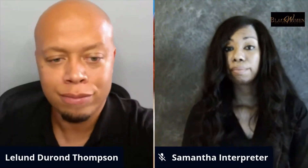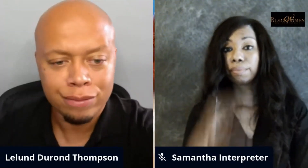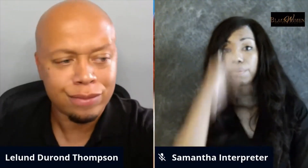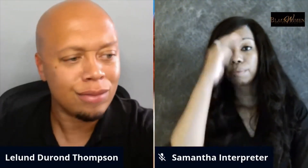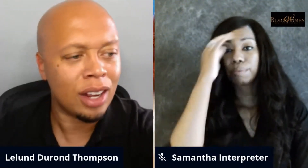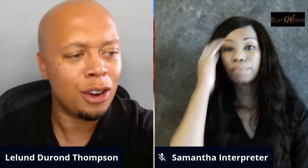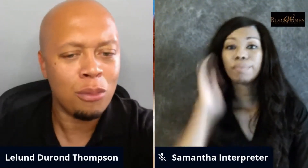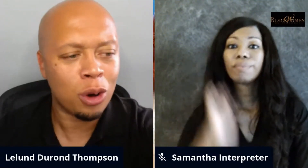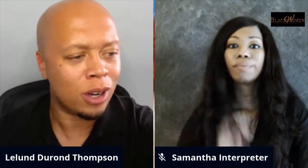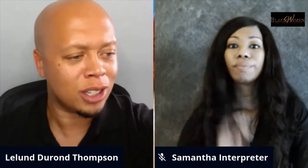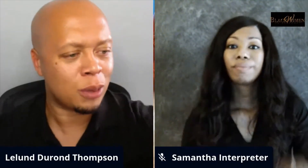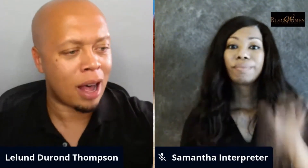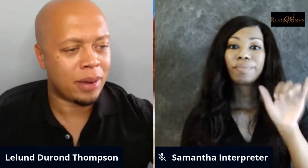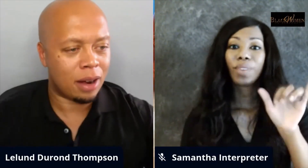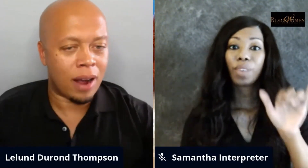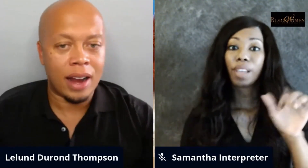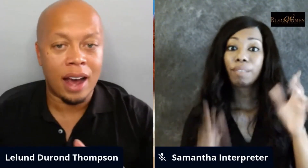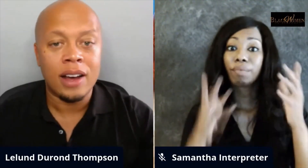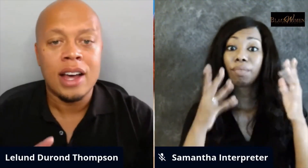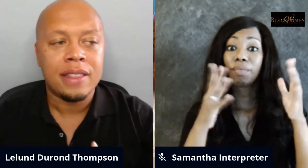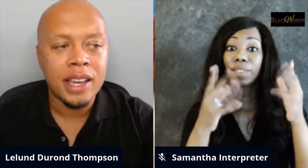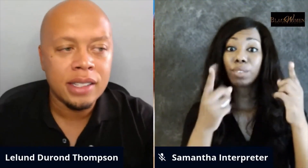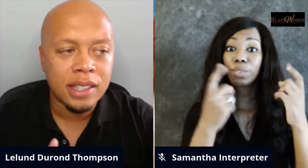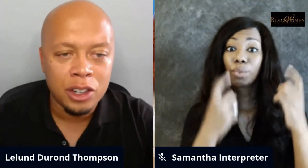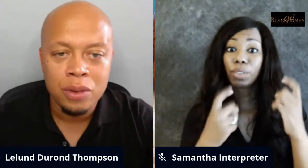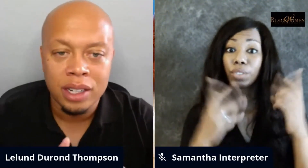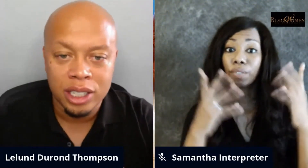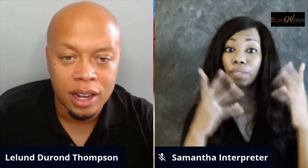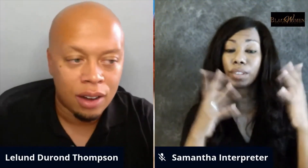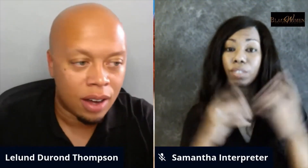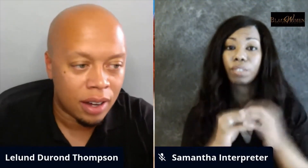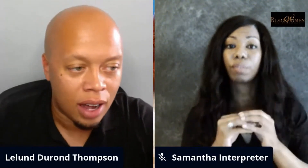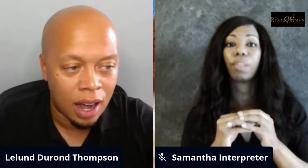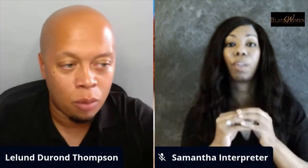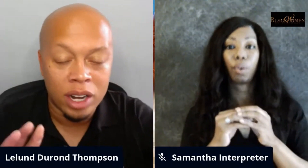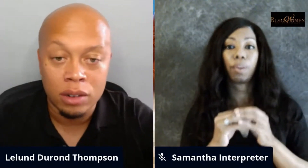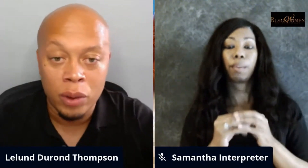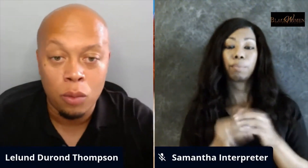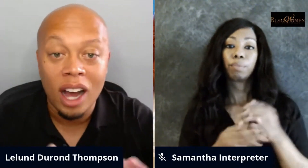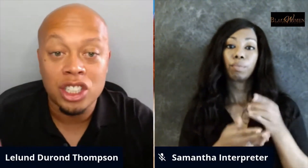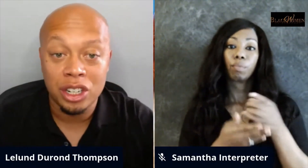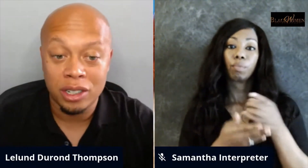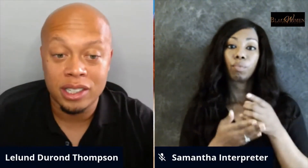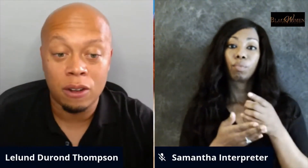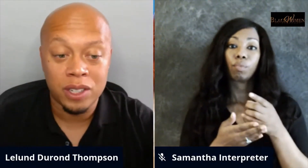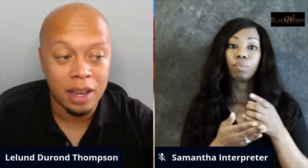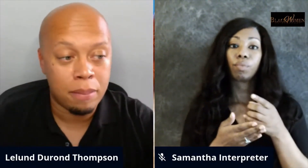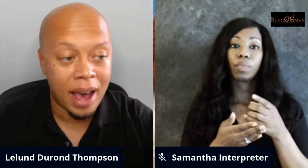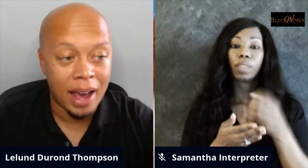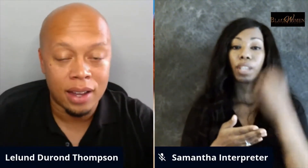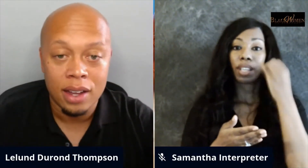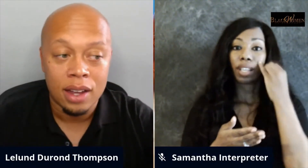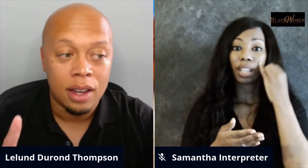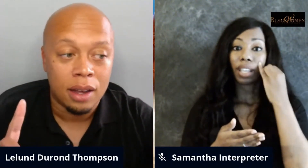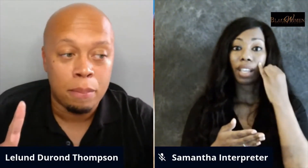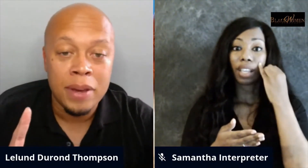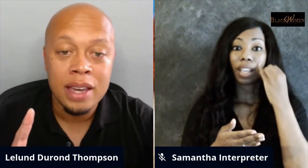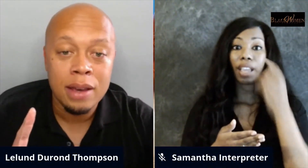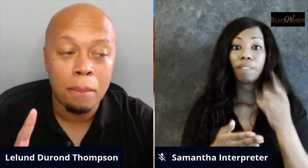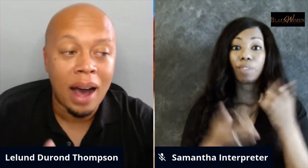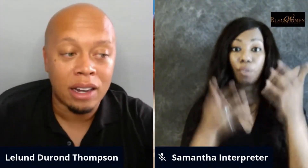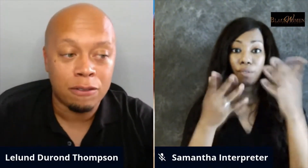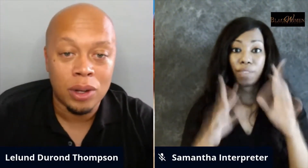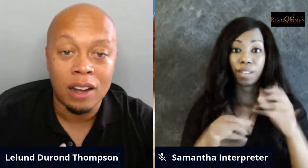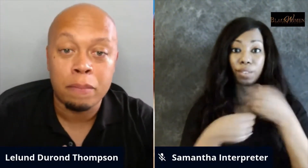Okay, no more questions popping up right now. Things that you can check on when watching your self-tape back.